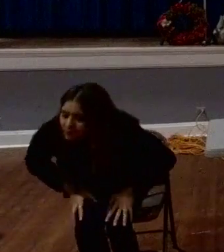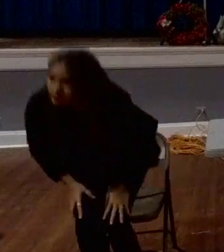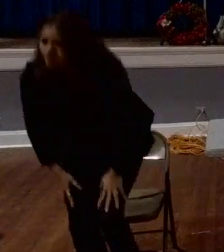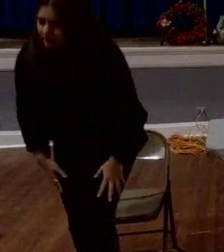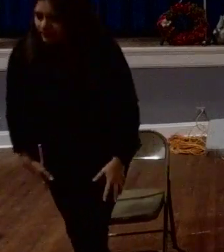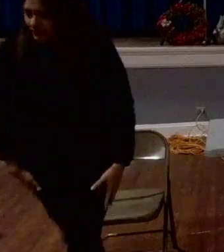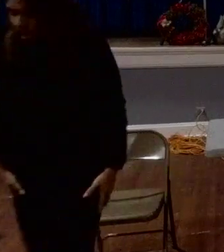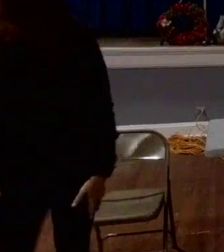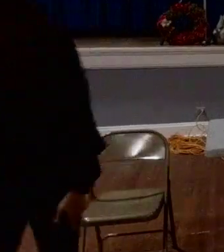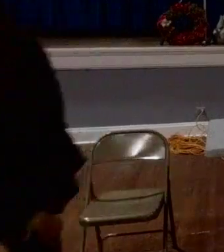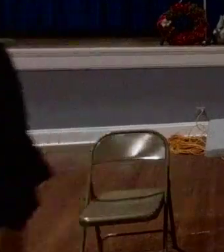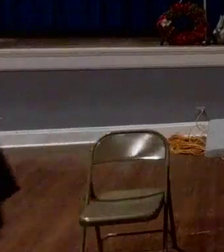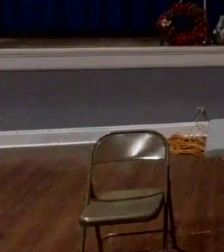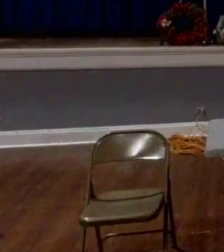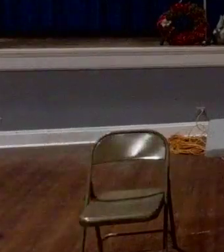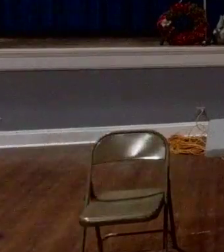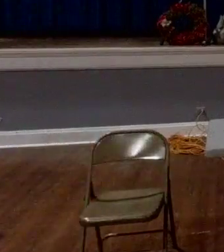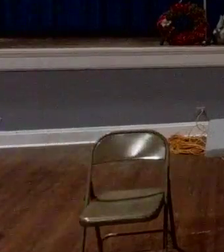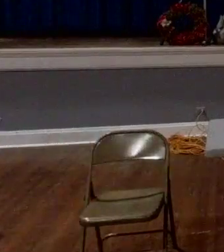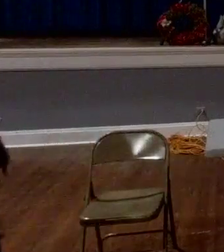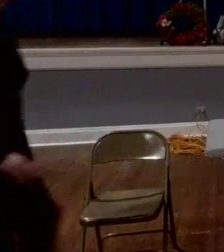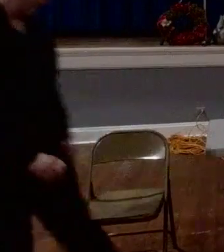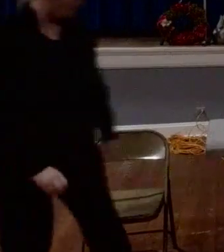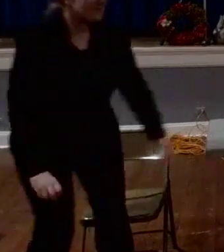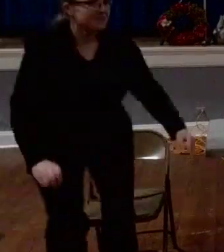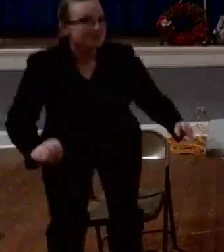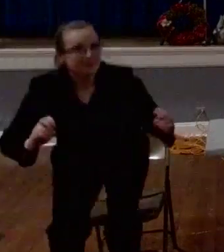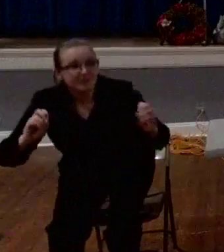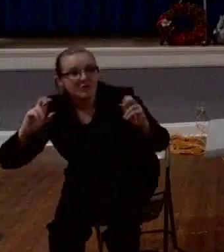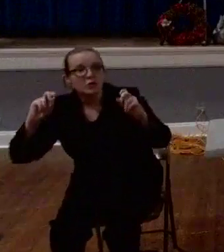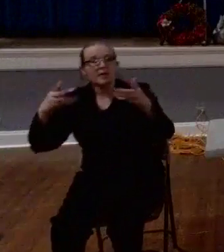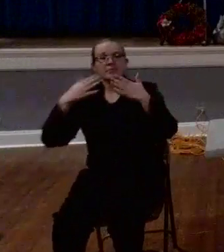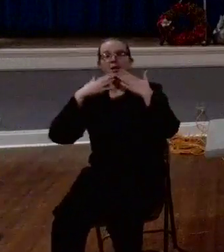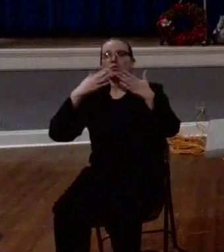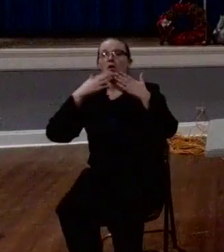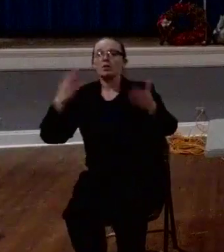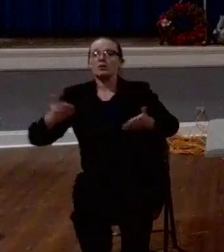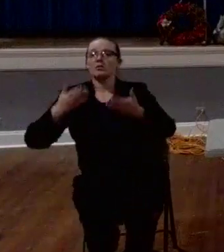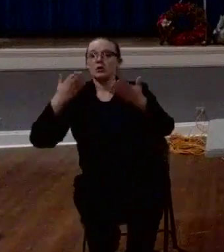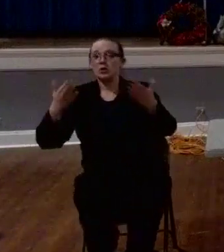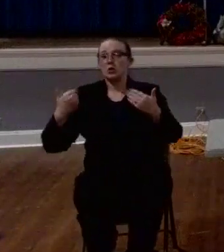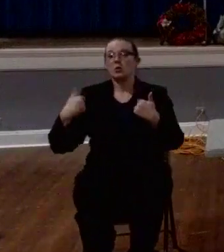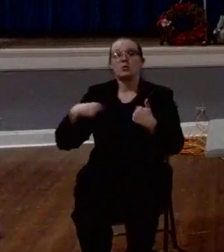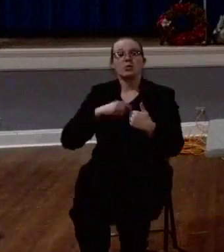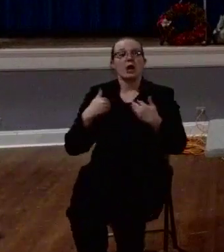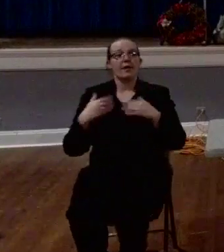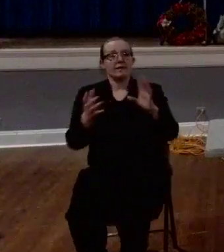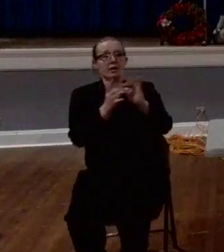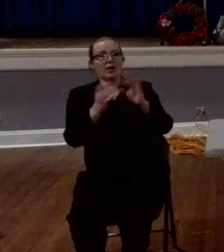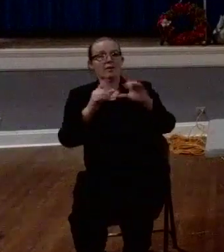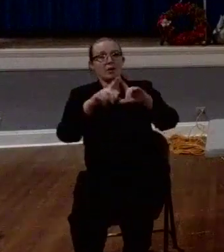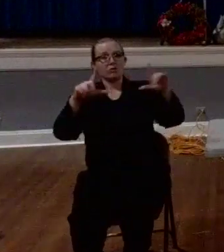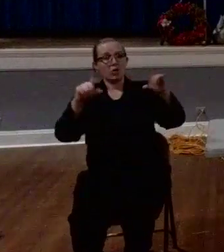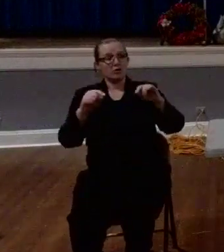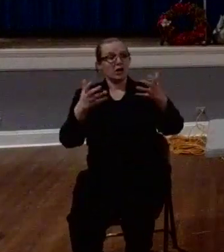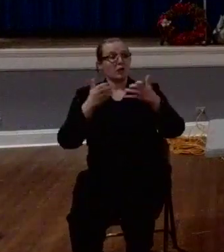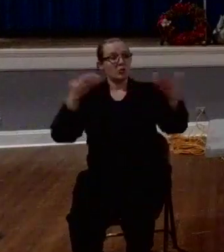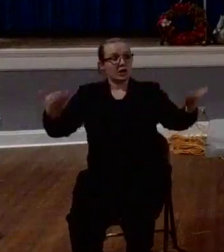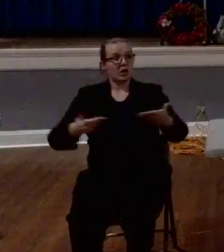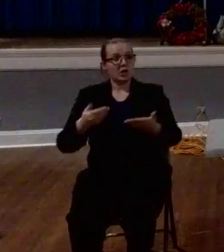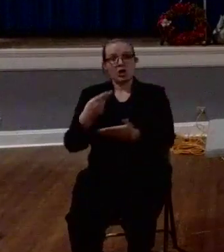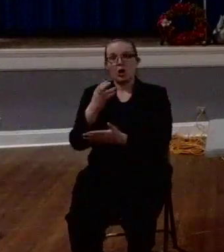Anybody else? Well, thank you. I want to bring up the fact that we have these comment cards, and I'd like to introduce